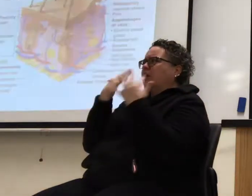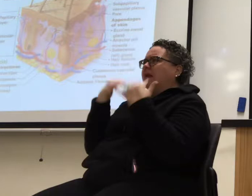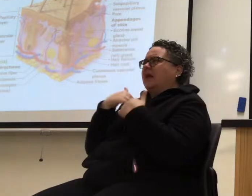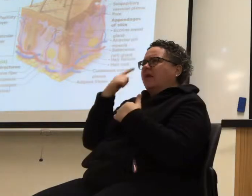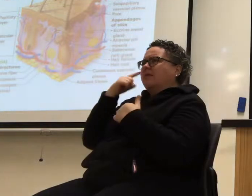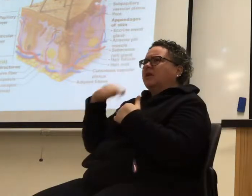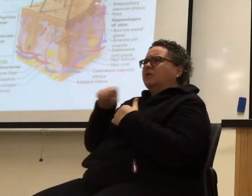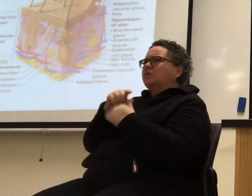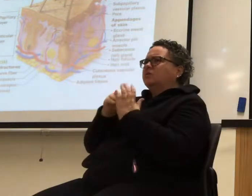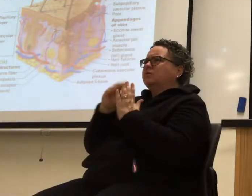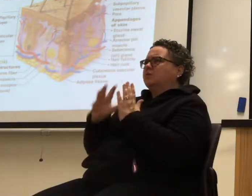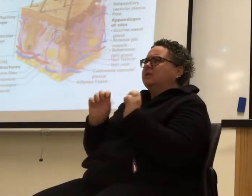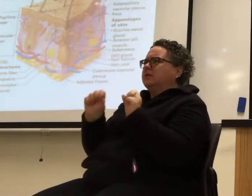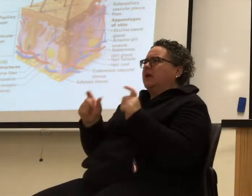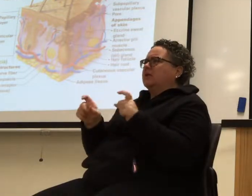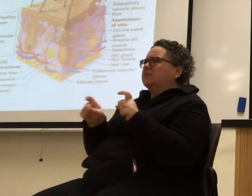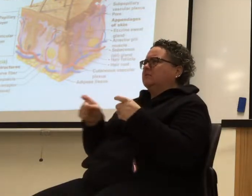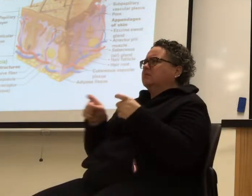well themselves.